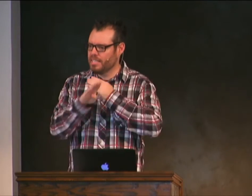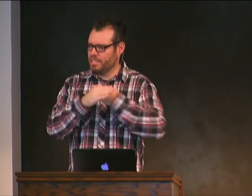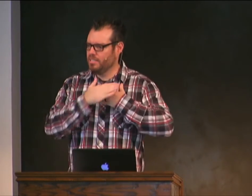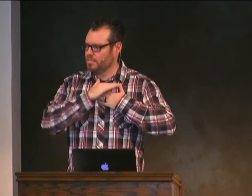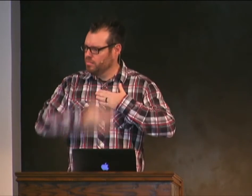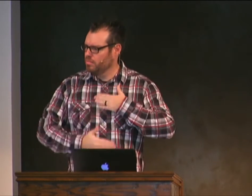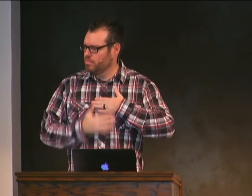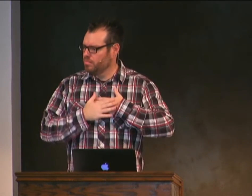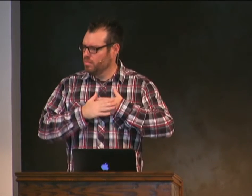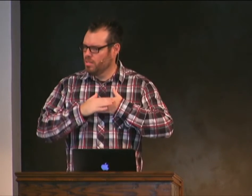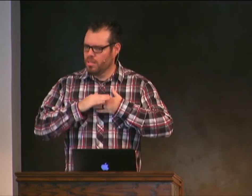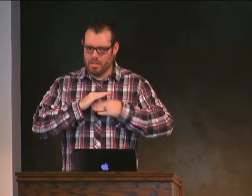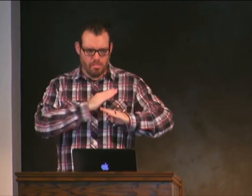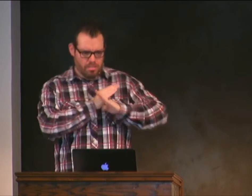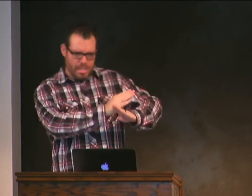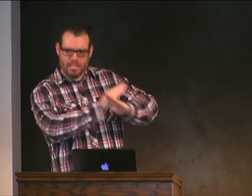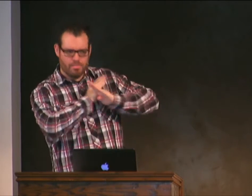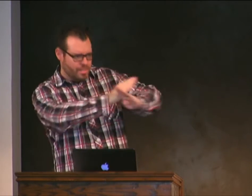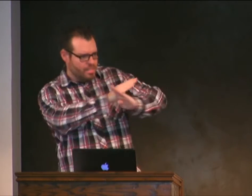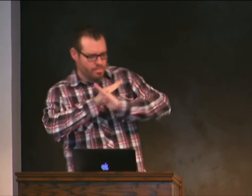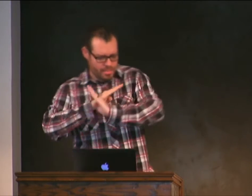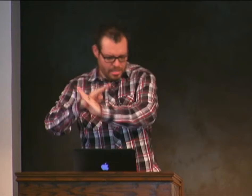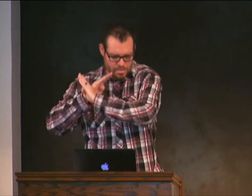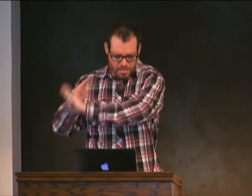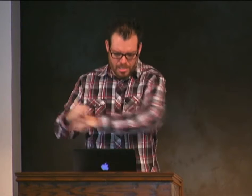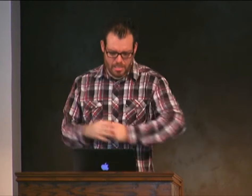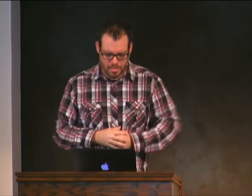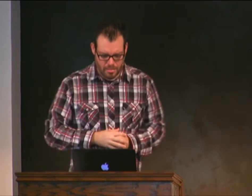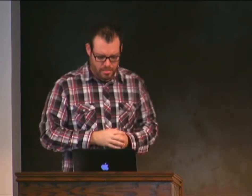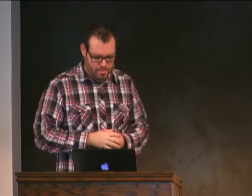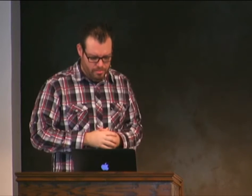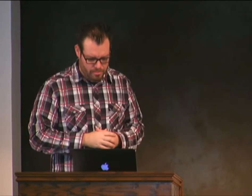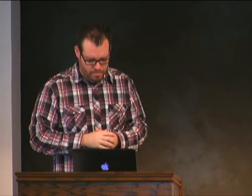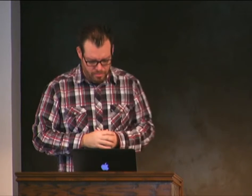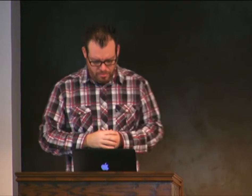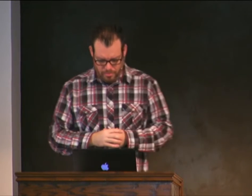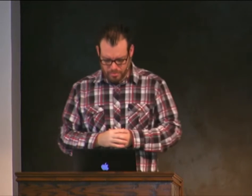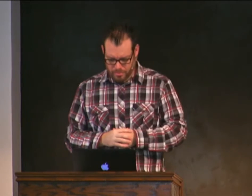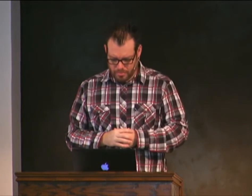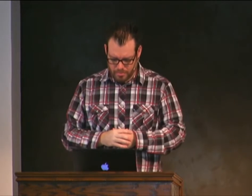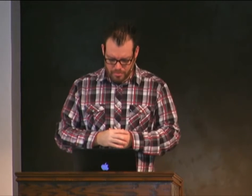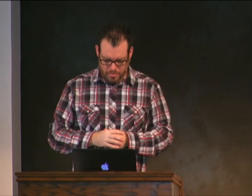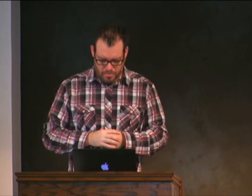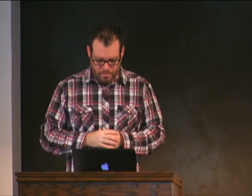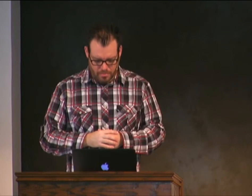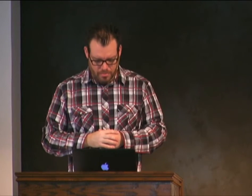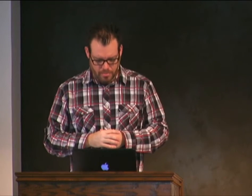I'm protecting, protecting, protecting, protecting, protecting.